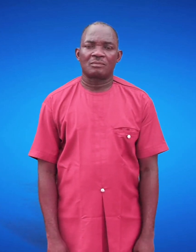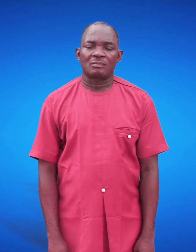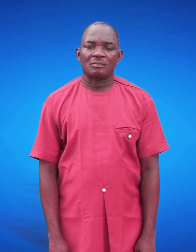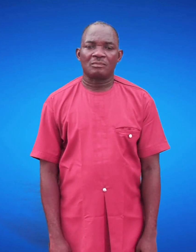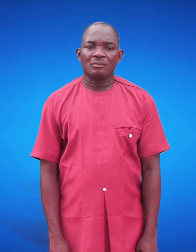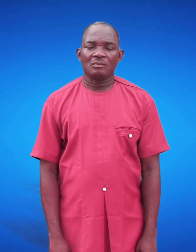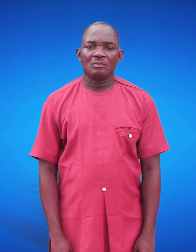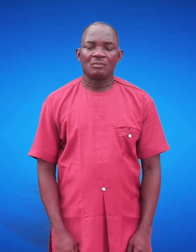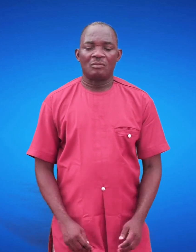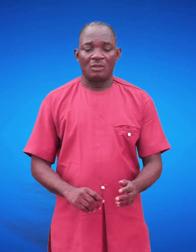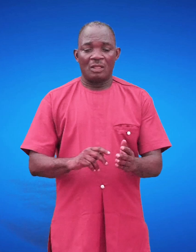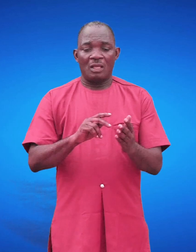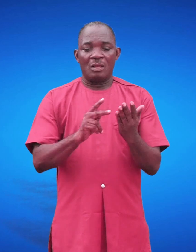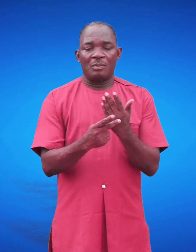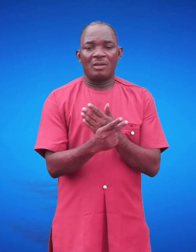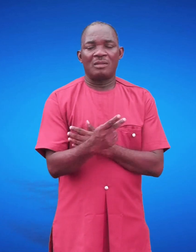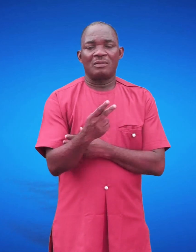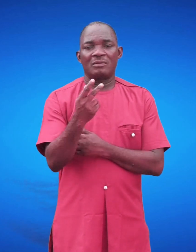Part 3.